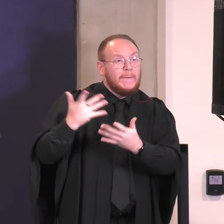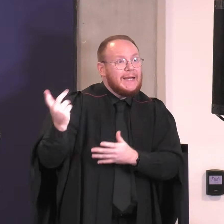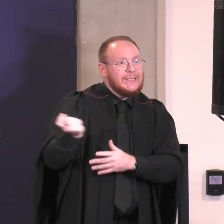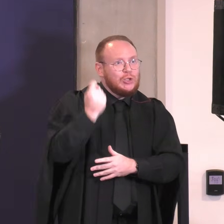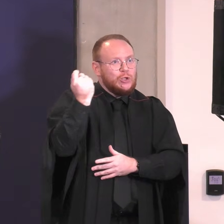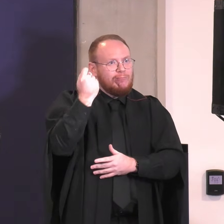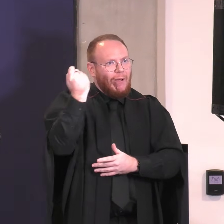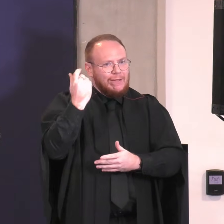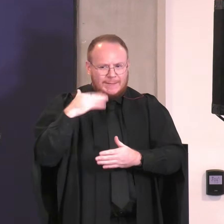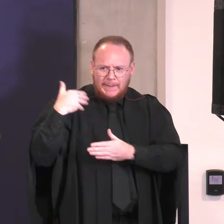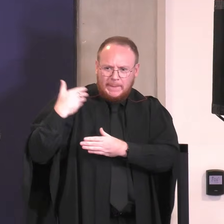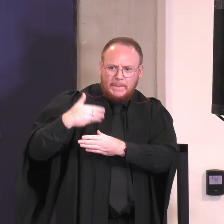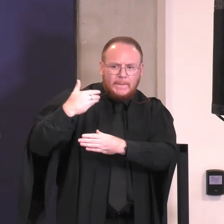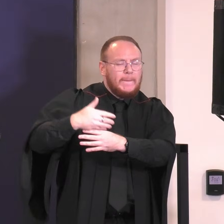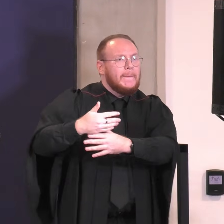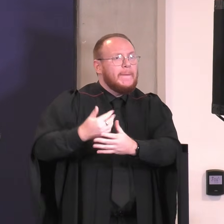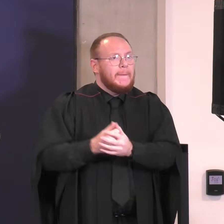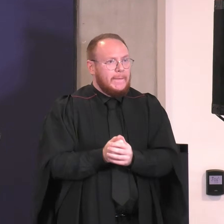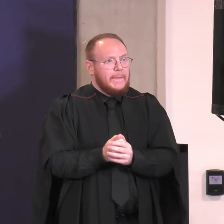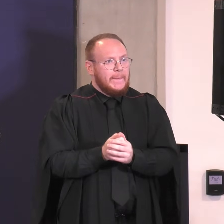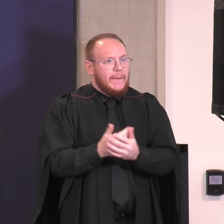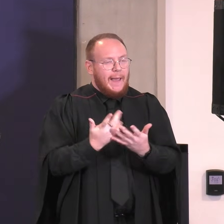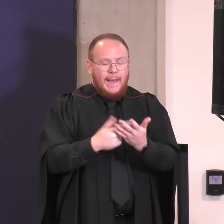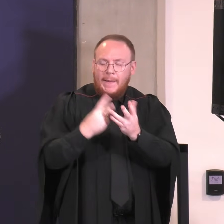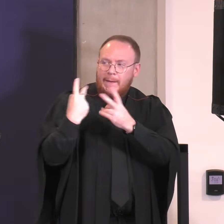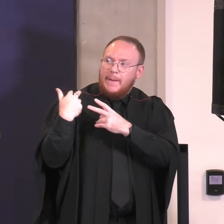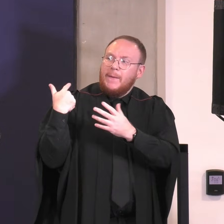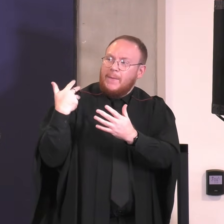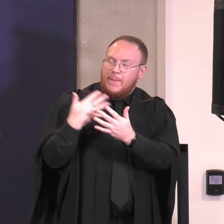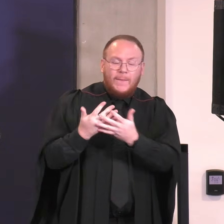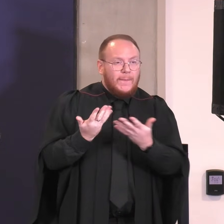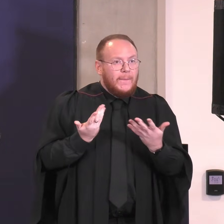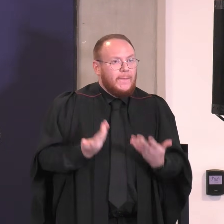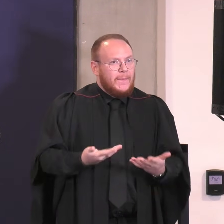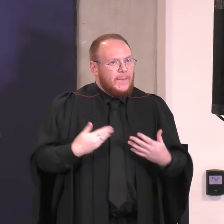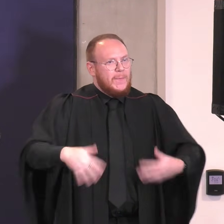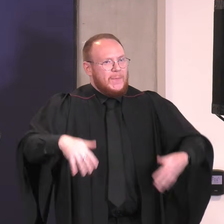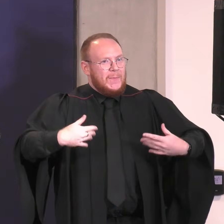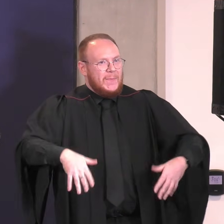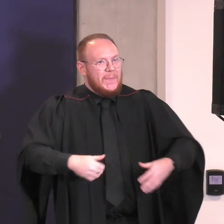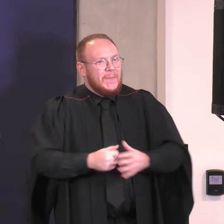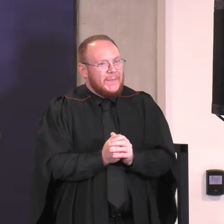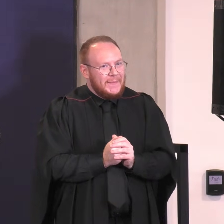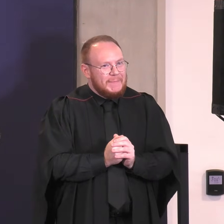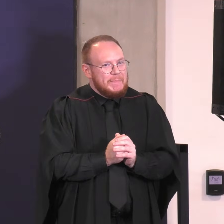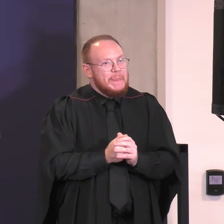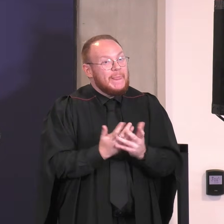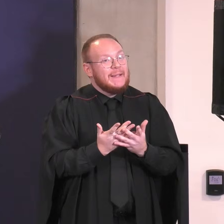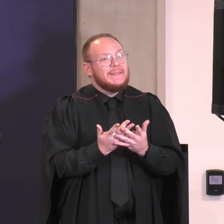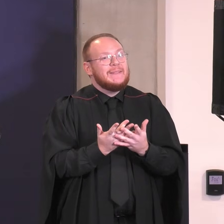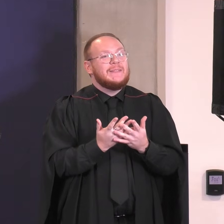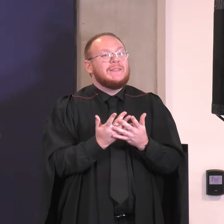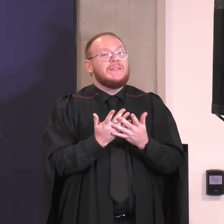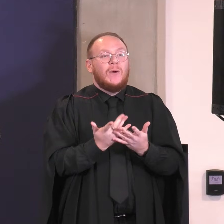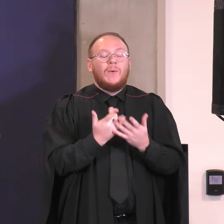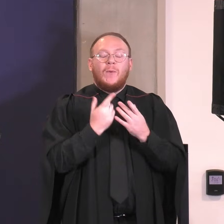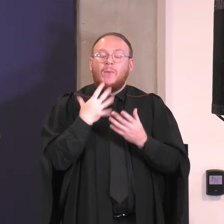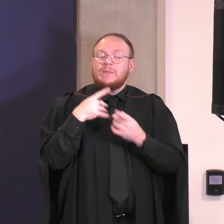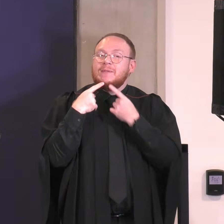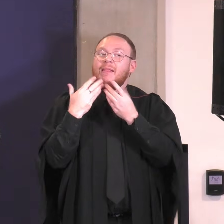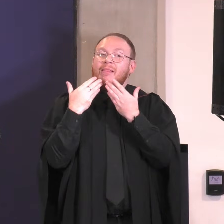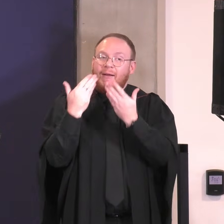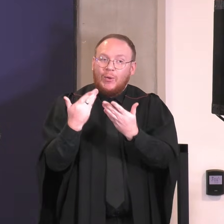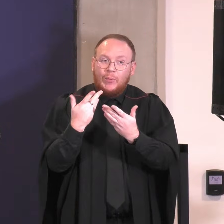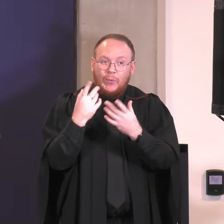and milestones and to reflect how far you've come to be with us this afternoon. On that, I wish to pay tribute to the university